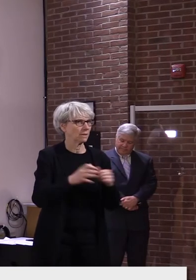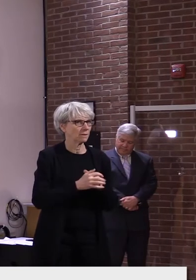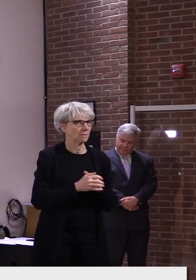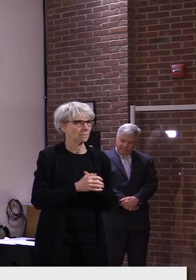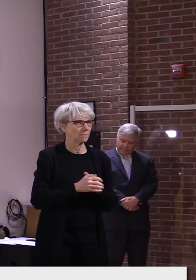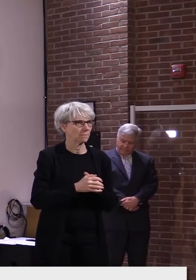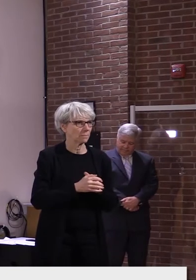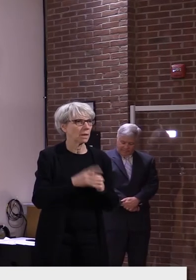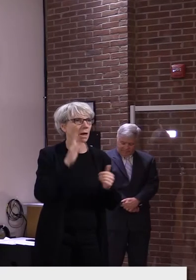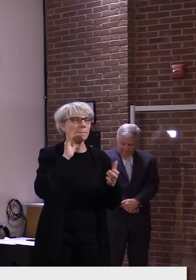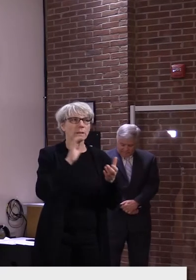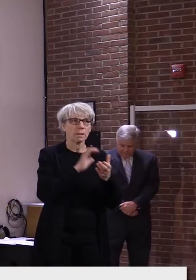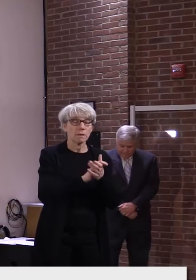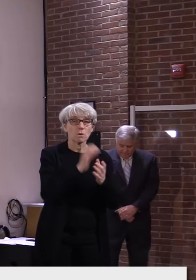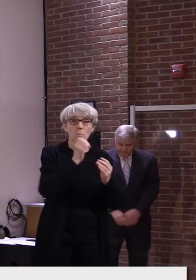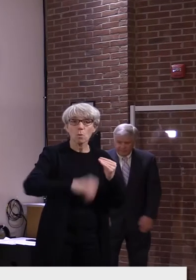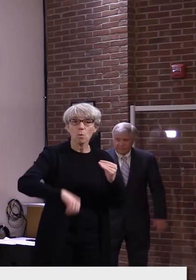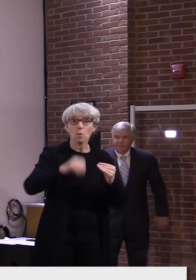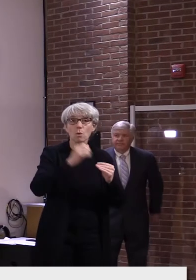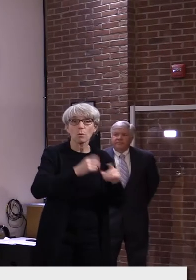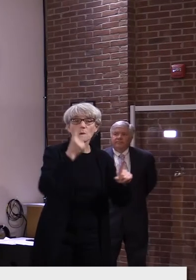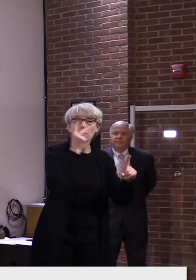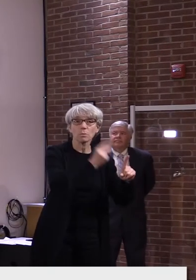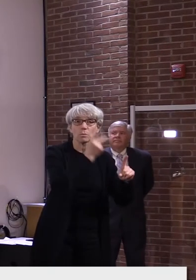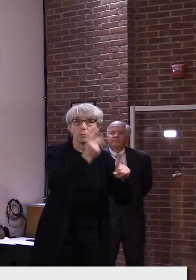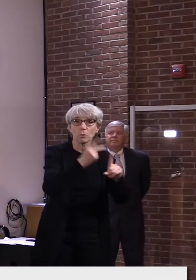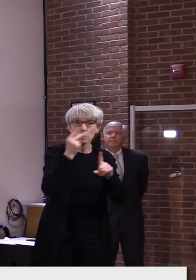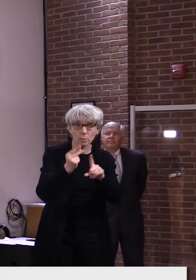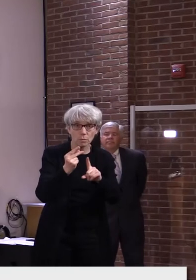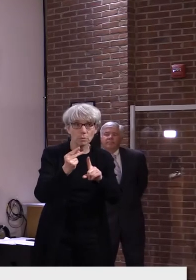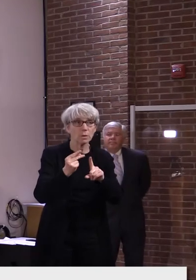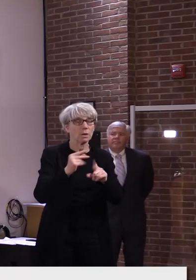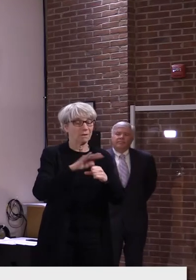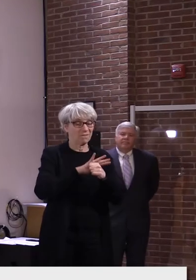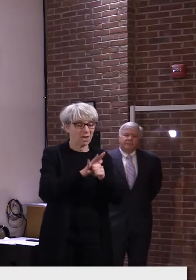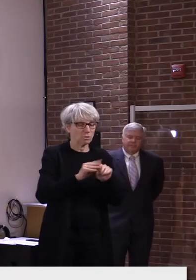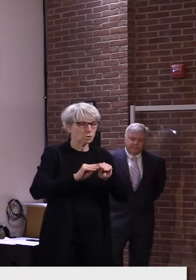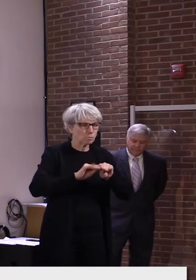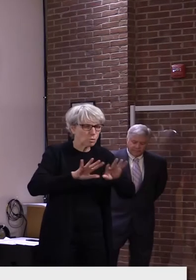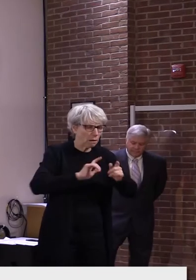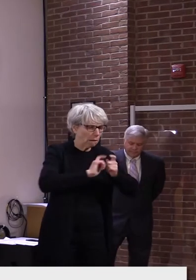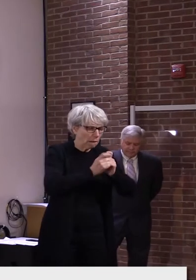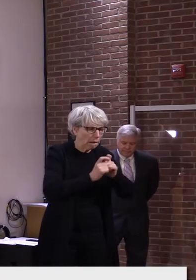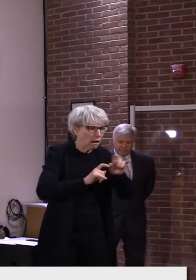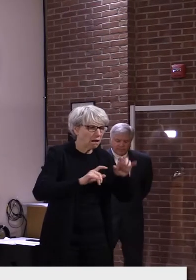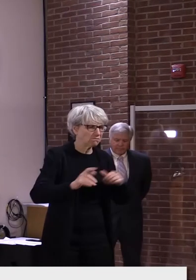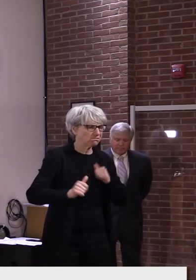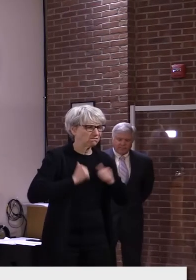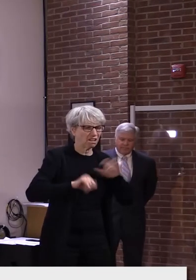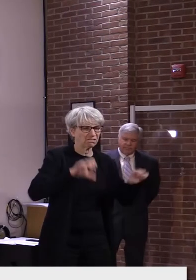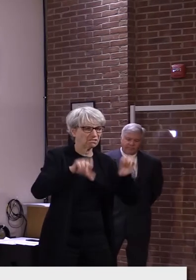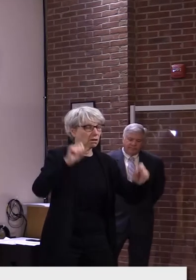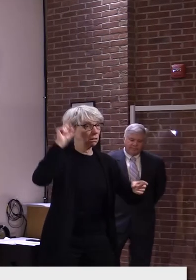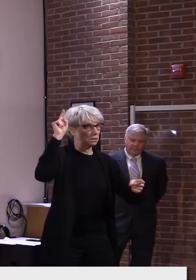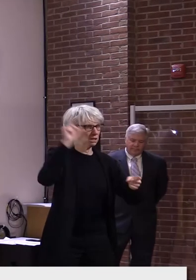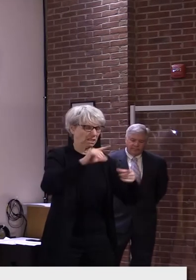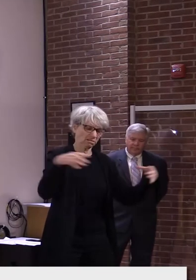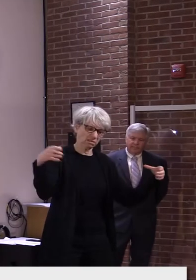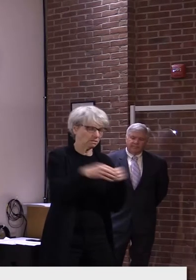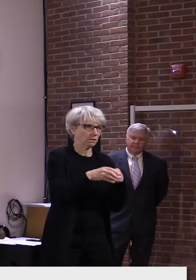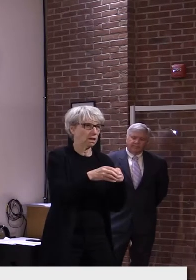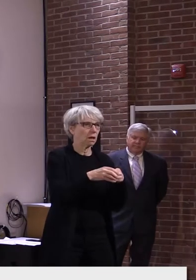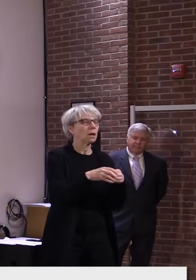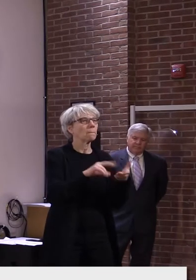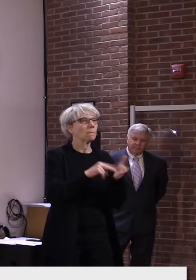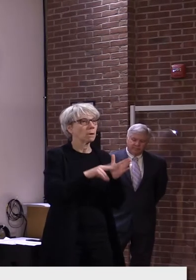vaccinated and the more suppression of the virus we can have here, the better we will all be in Vermont. So though we may